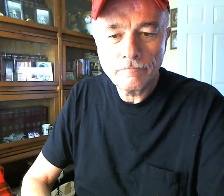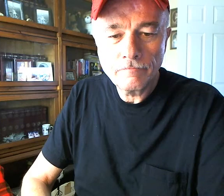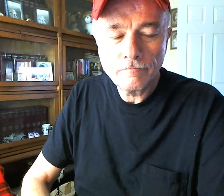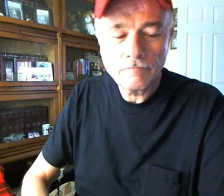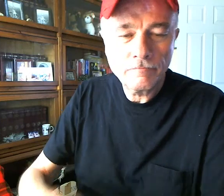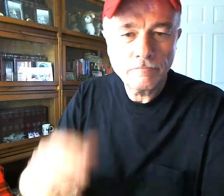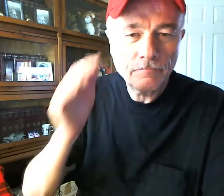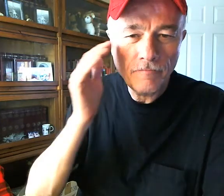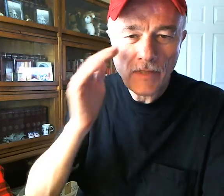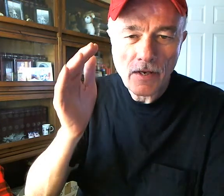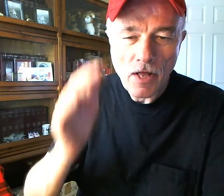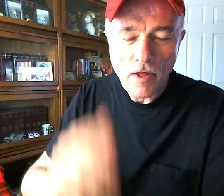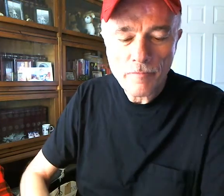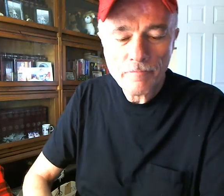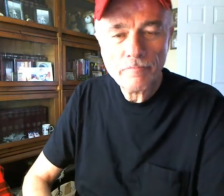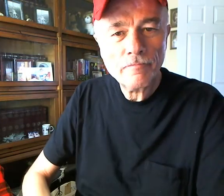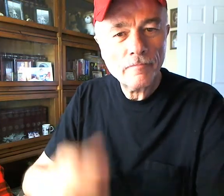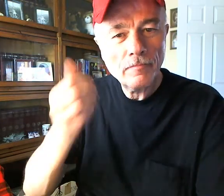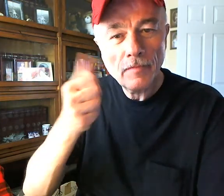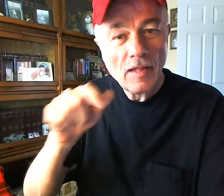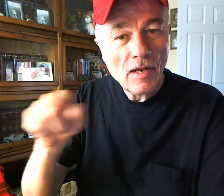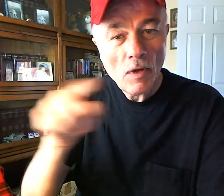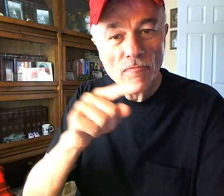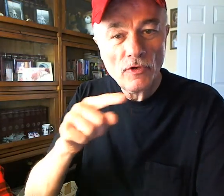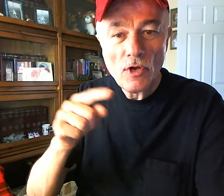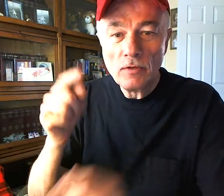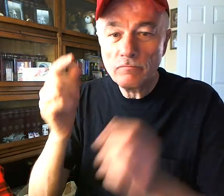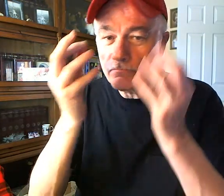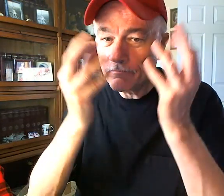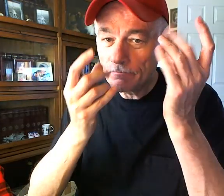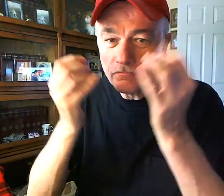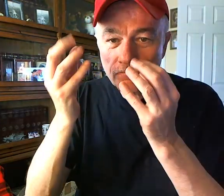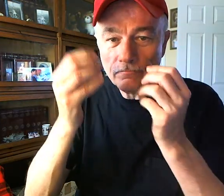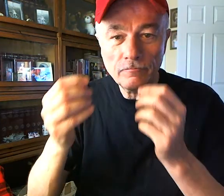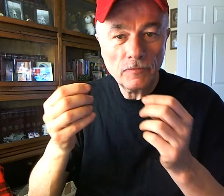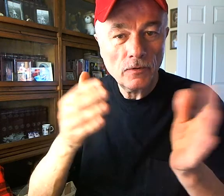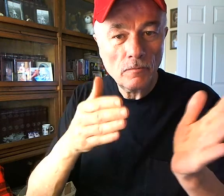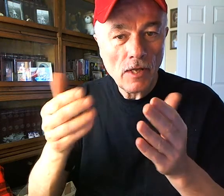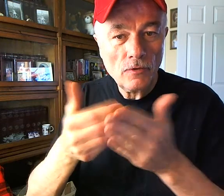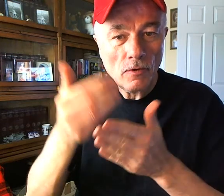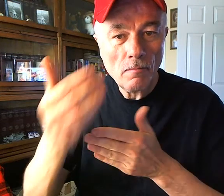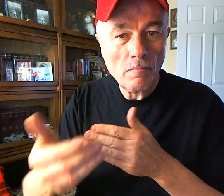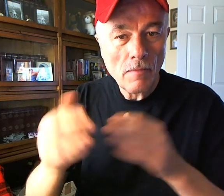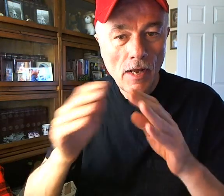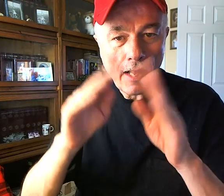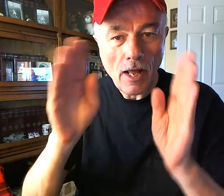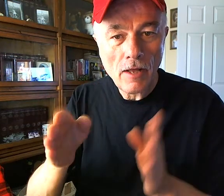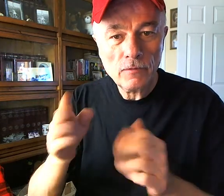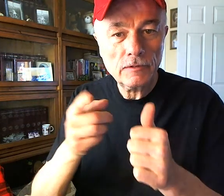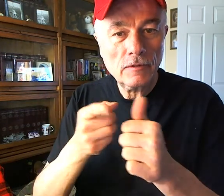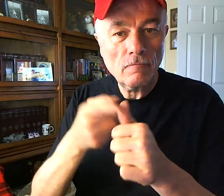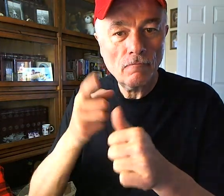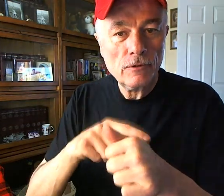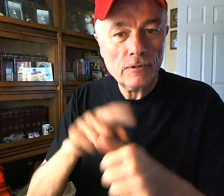we definitely needed some yellow, and they love vibrant colors, so I thought this was a winner. I used it to make the valances for the